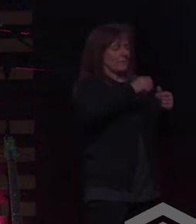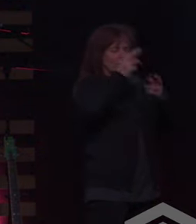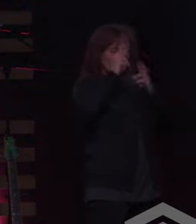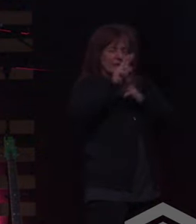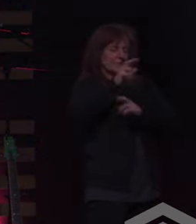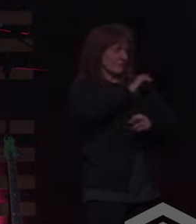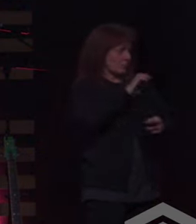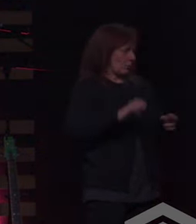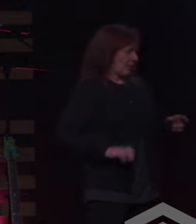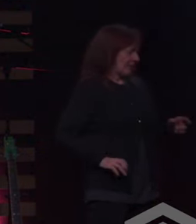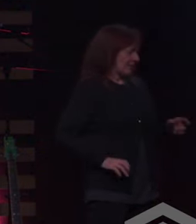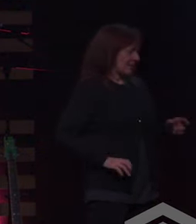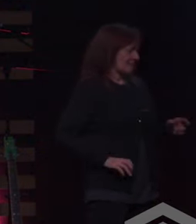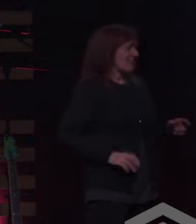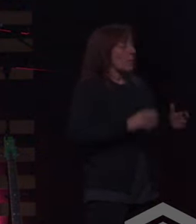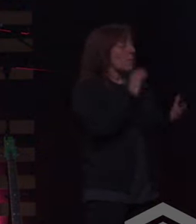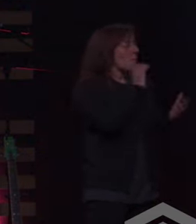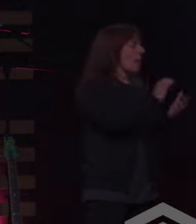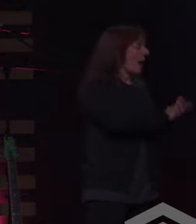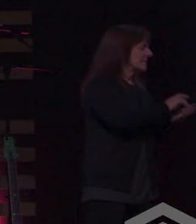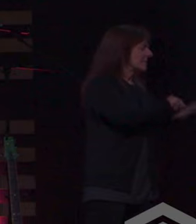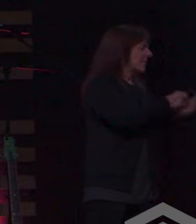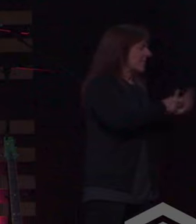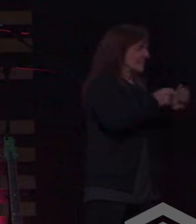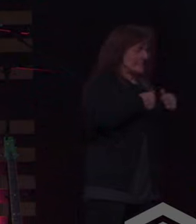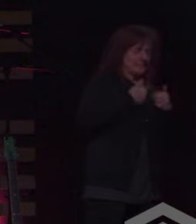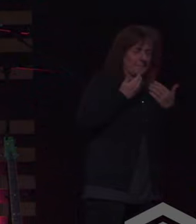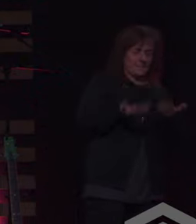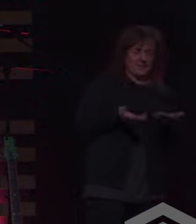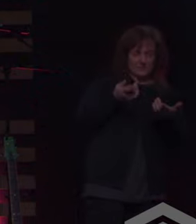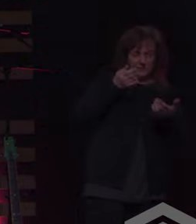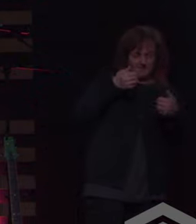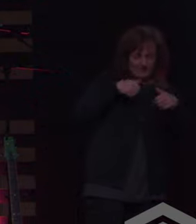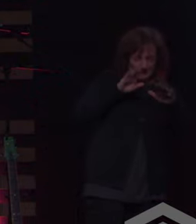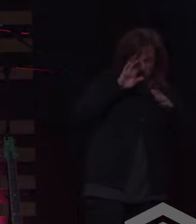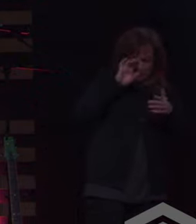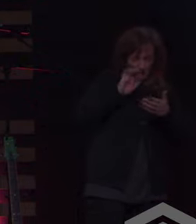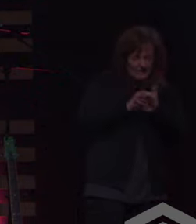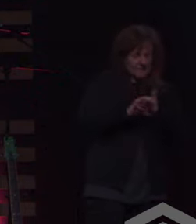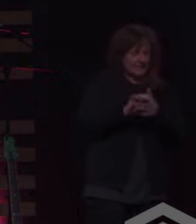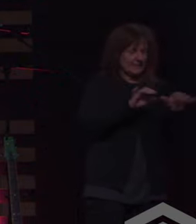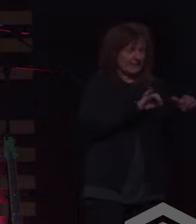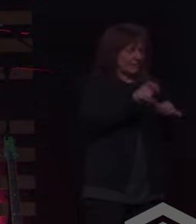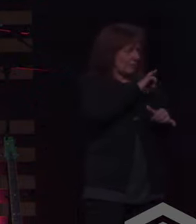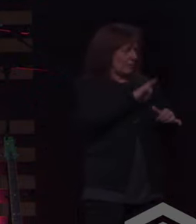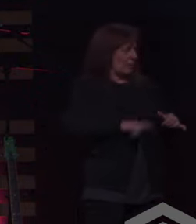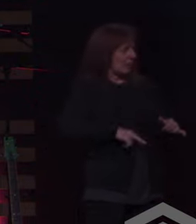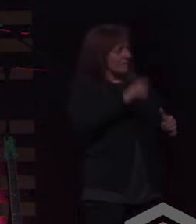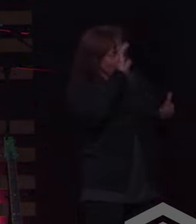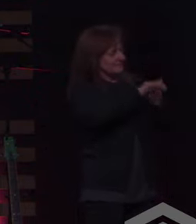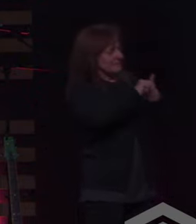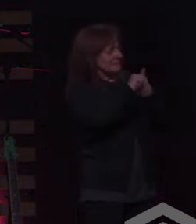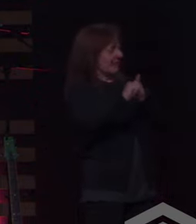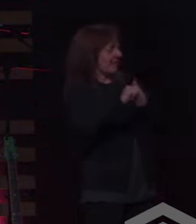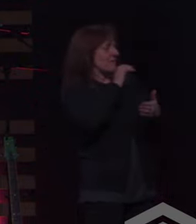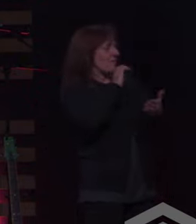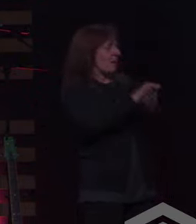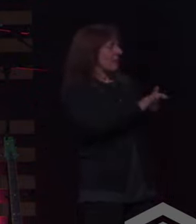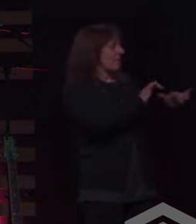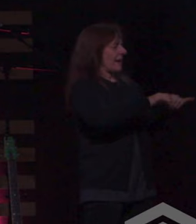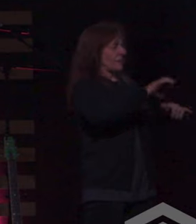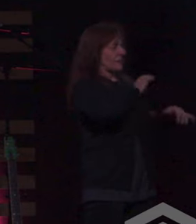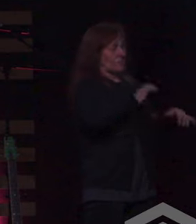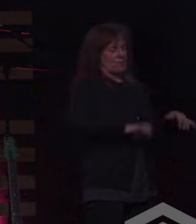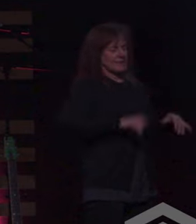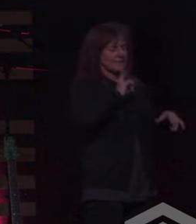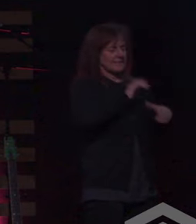for Christ. For wives, this means submit to your husbands as to the Lord. For a husband is the head of the wife as Christ is the head of the